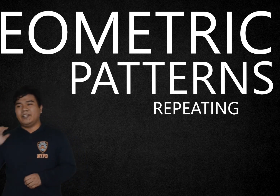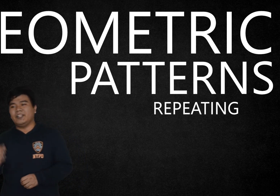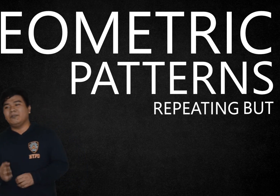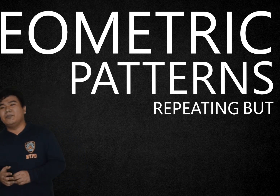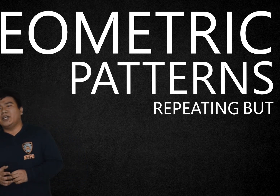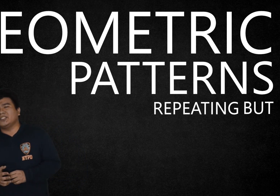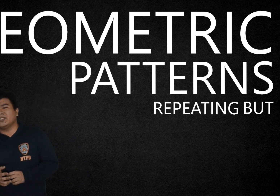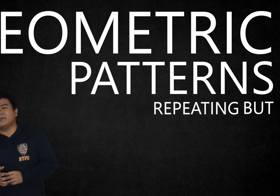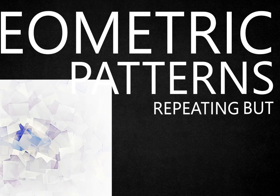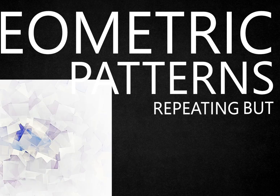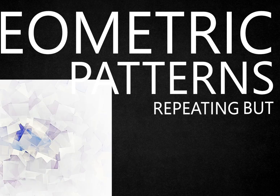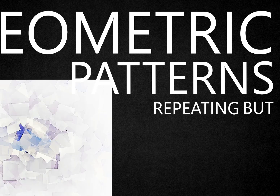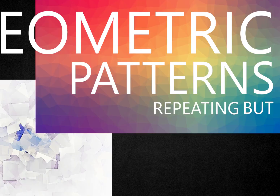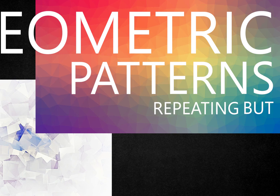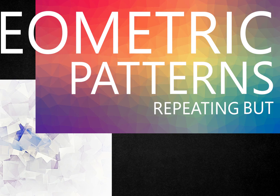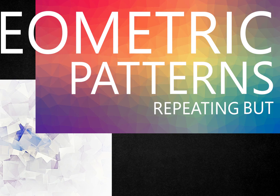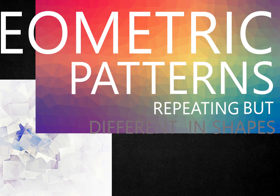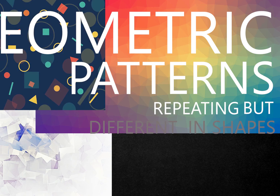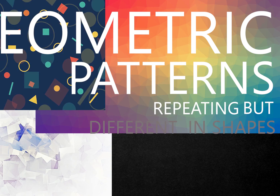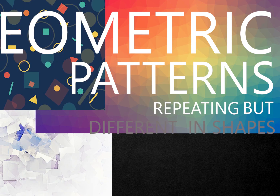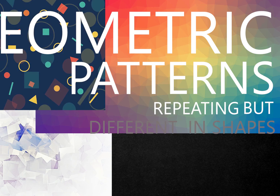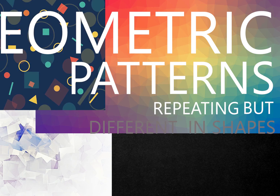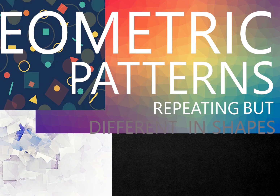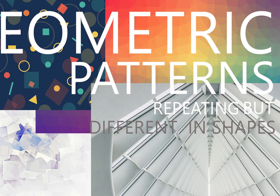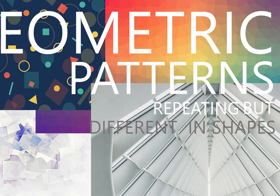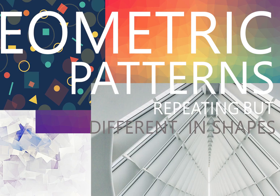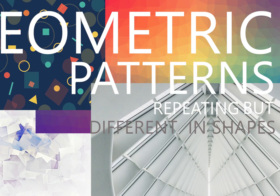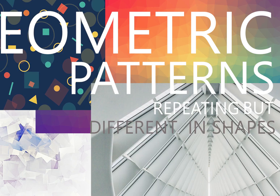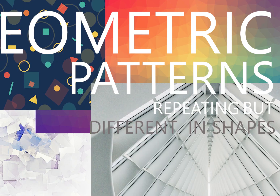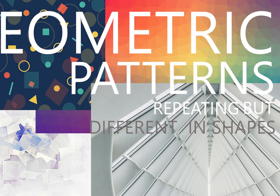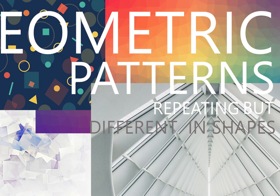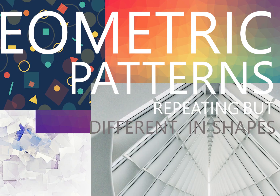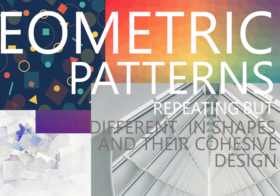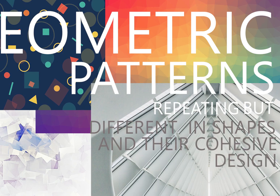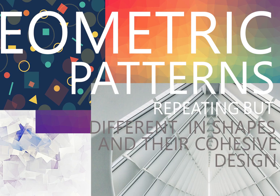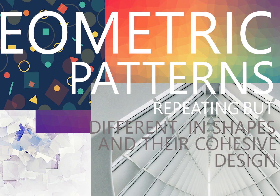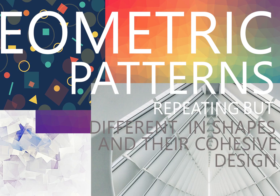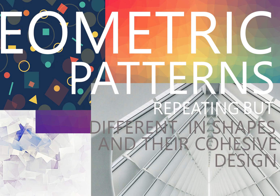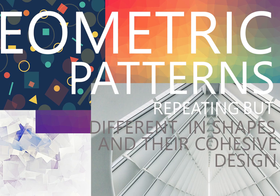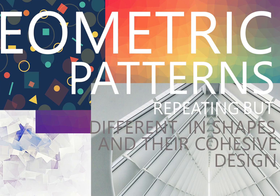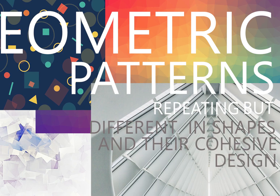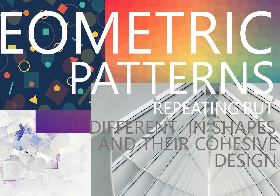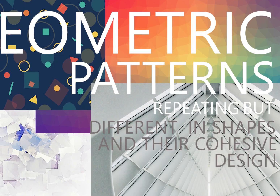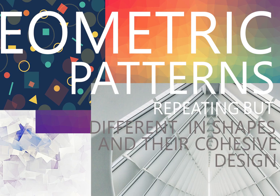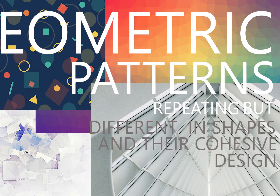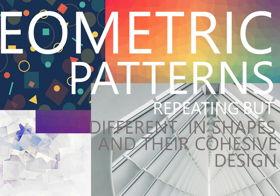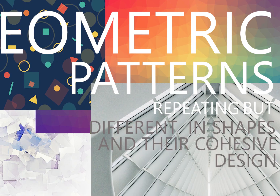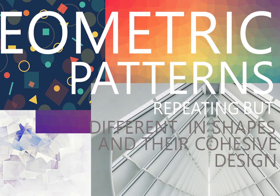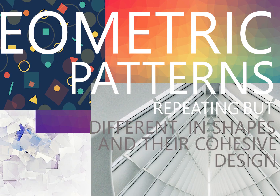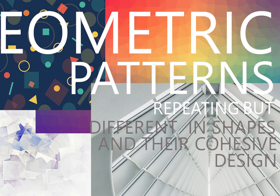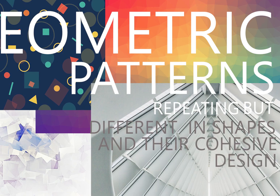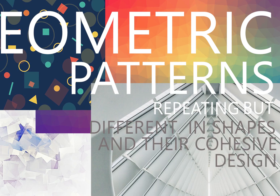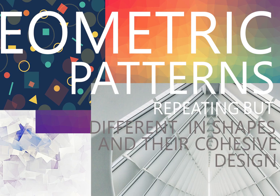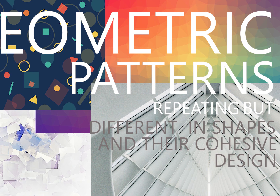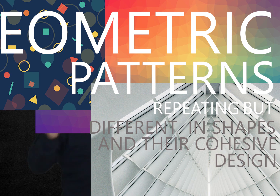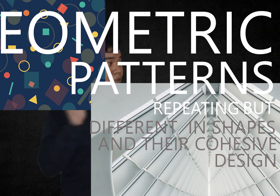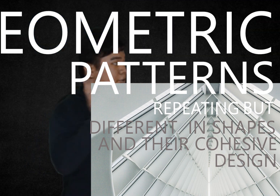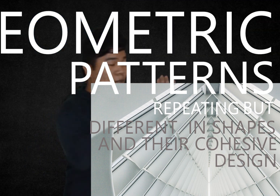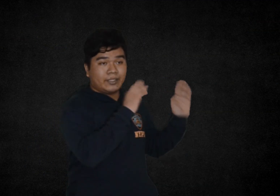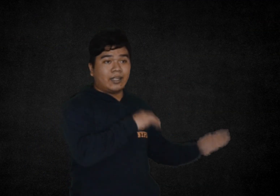repeating, but they are different by their shapes and their cohesive designs. So let's throw it out